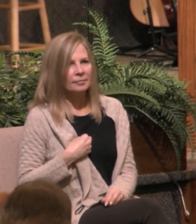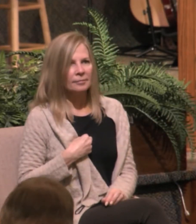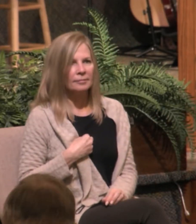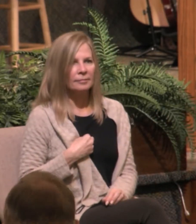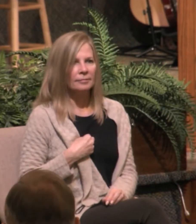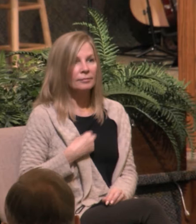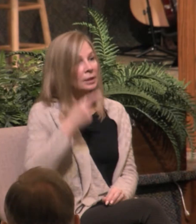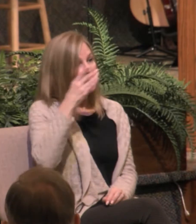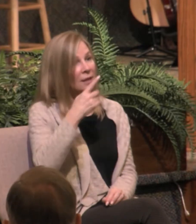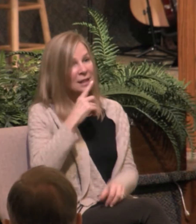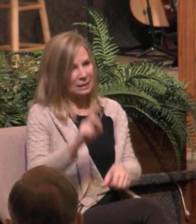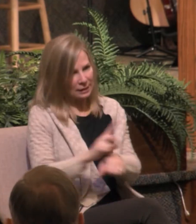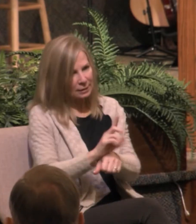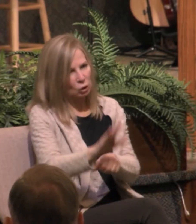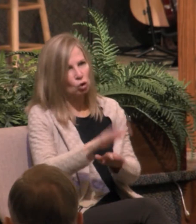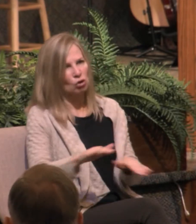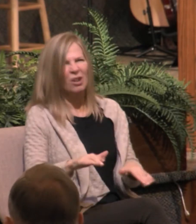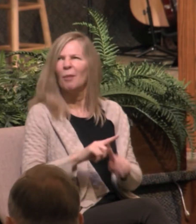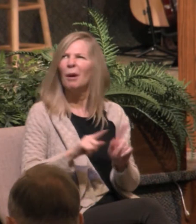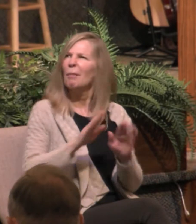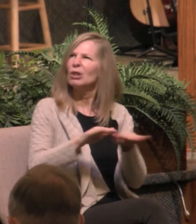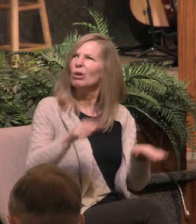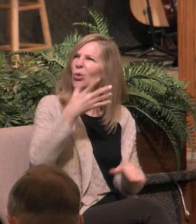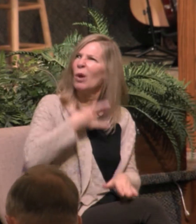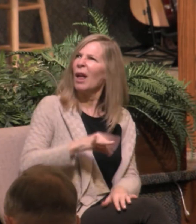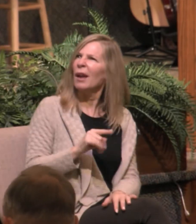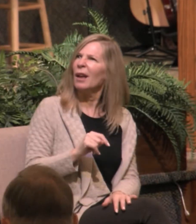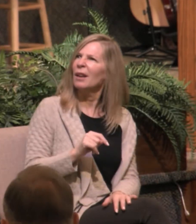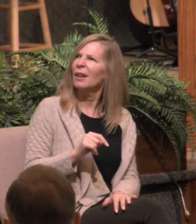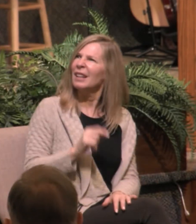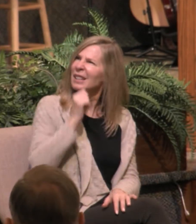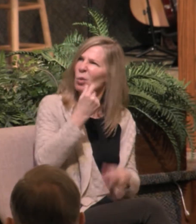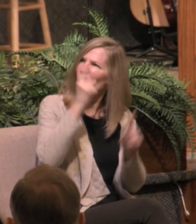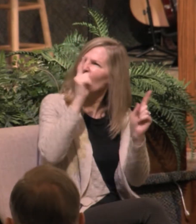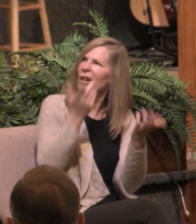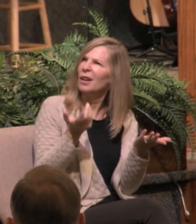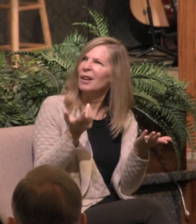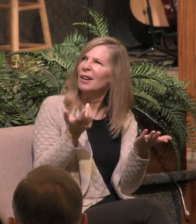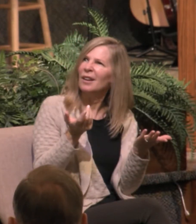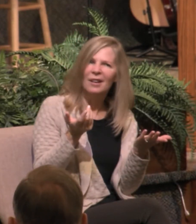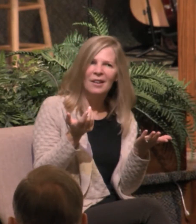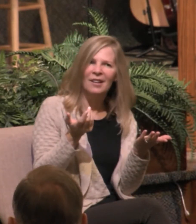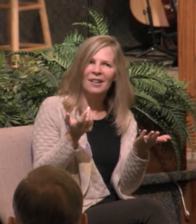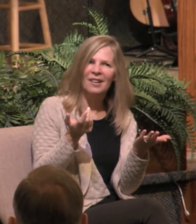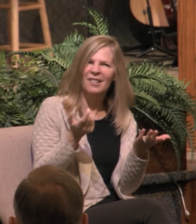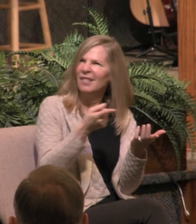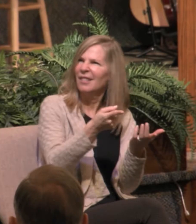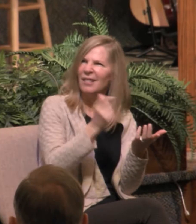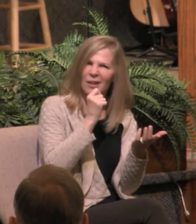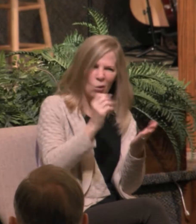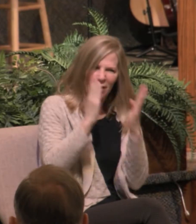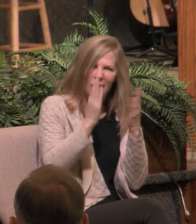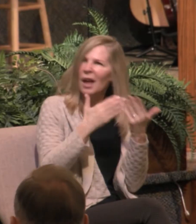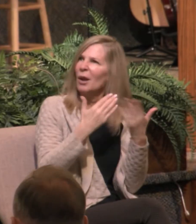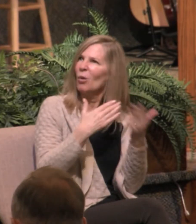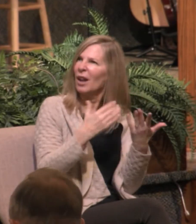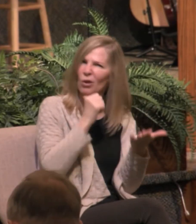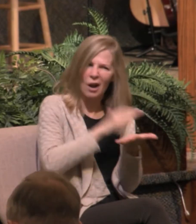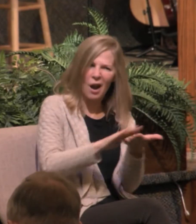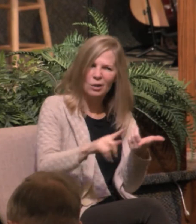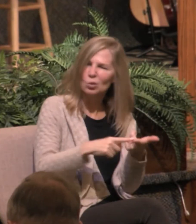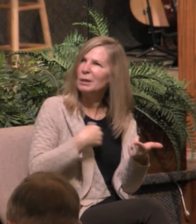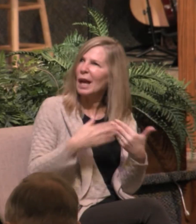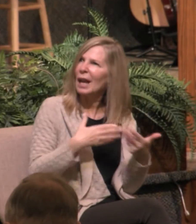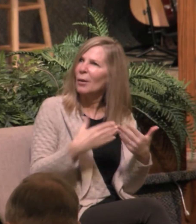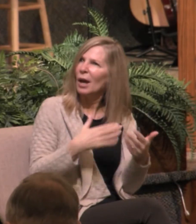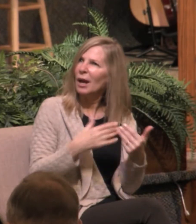God says discipline your children. Yeah, but they don't like it. And it didn't work, and they don't treat me nice after